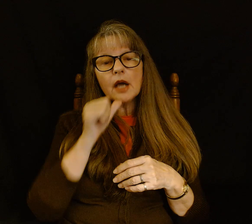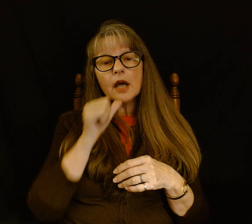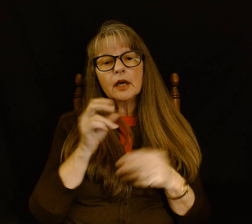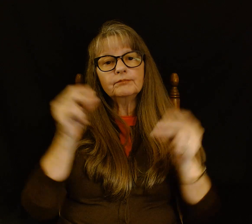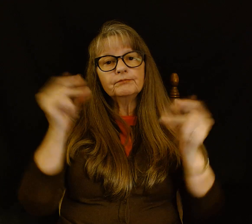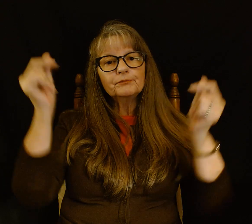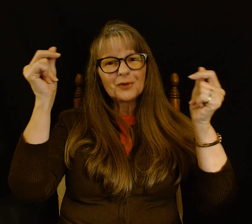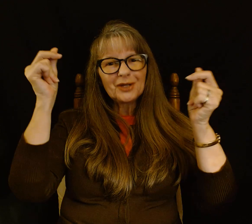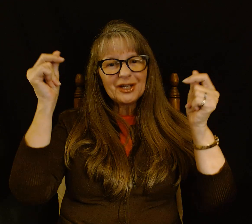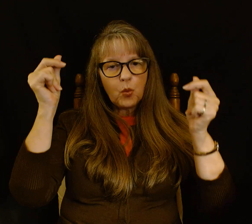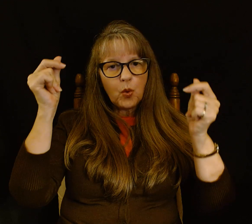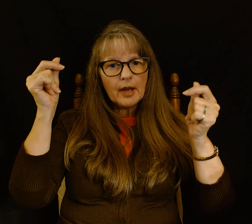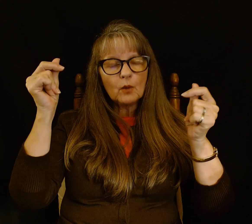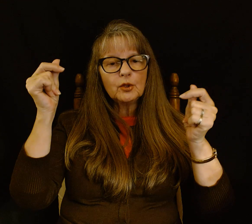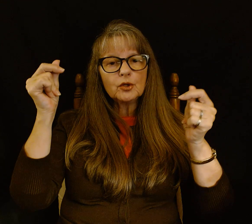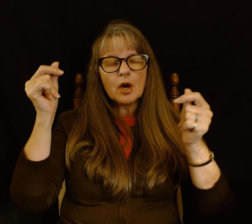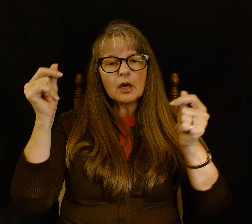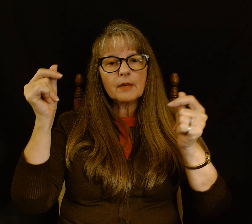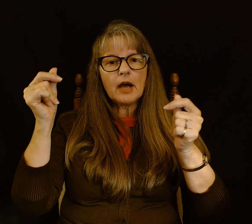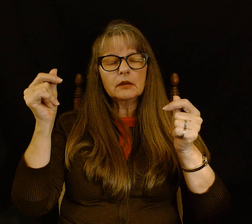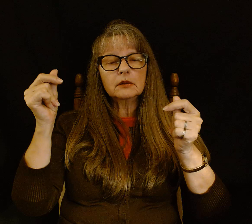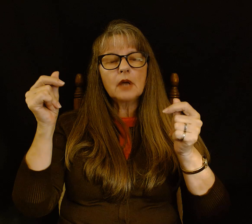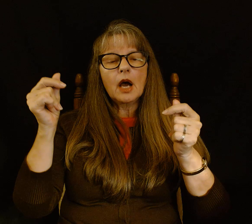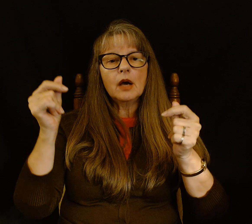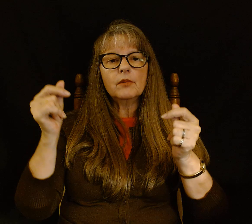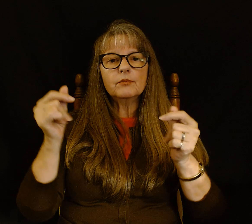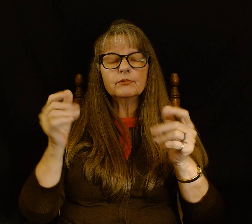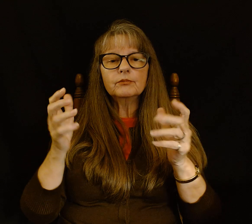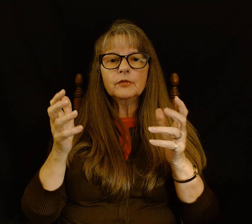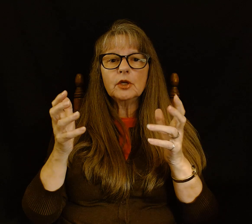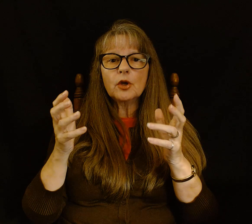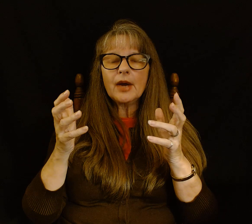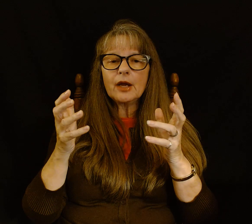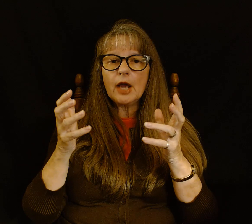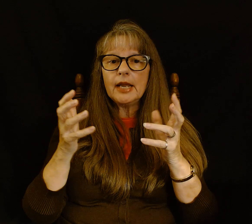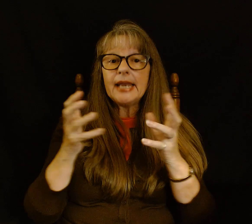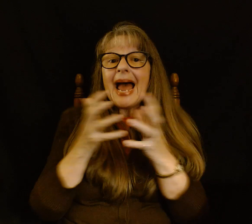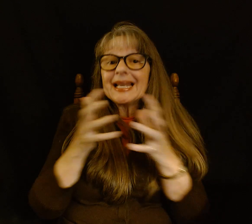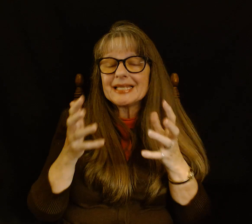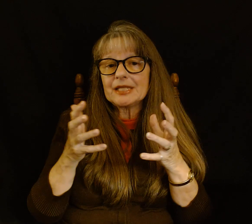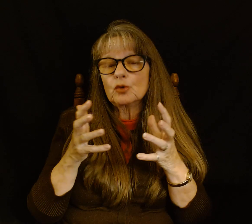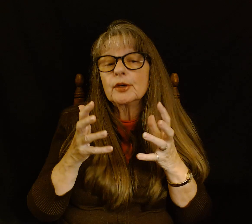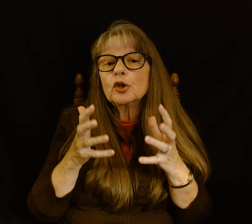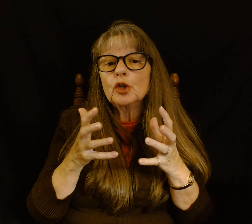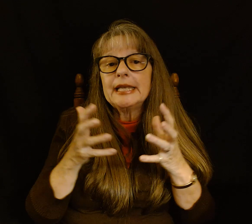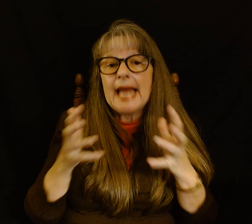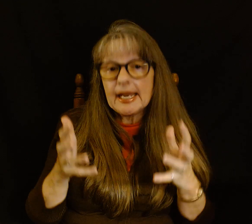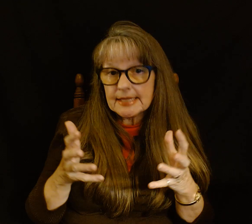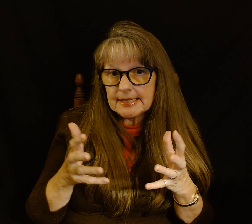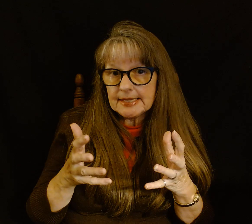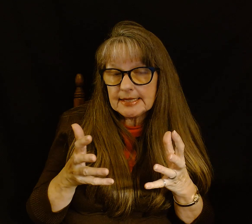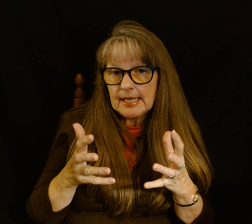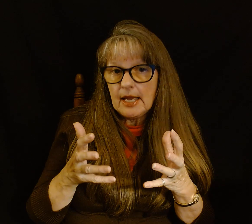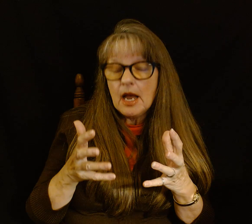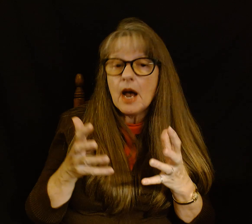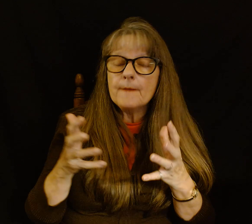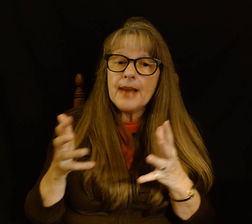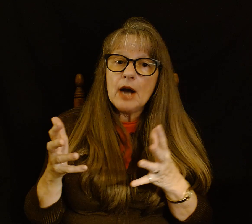a really quick when you're talking about, an analysis, a critical analysis about